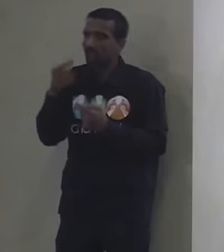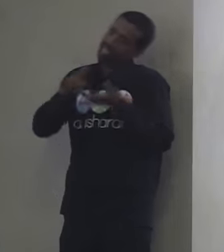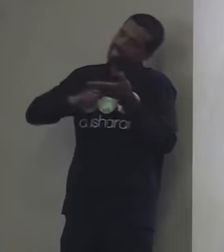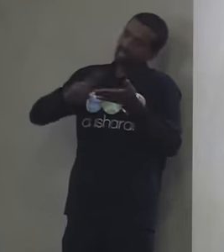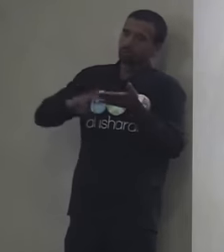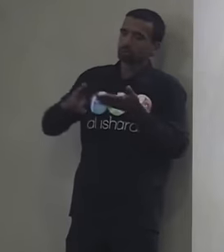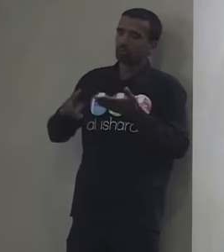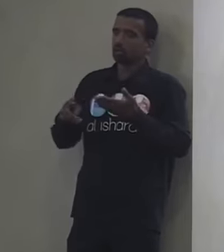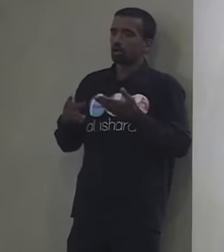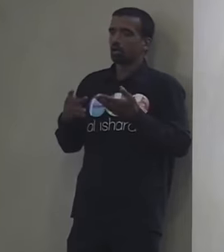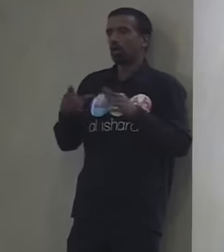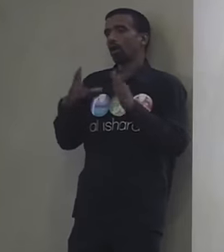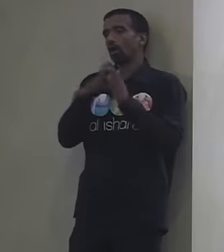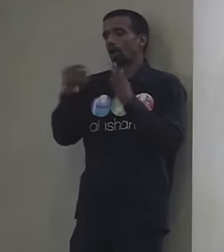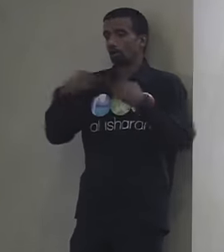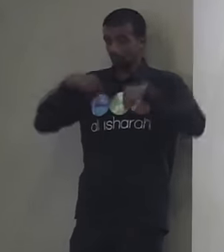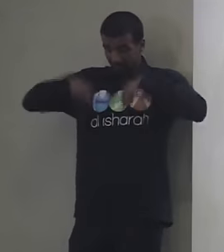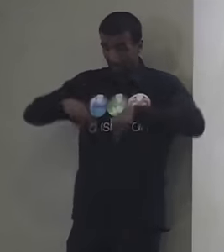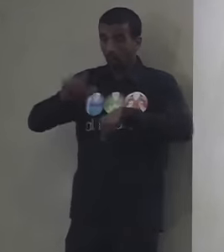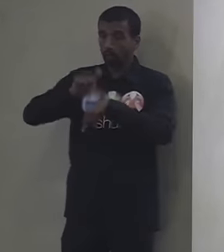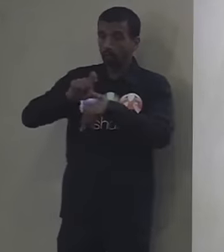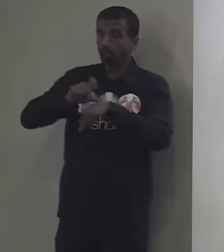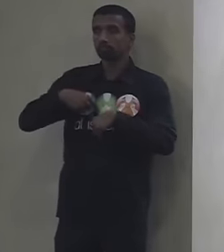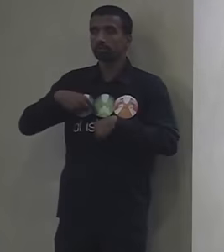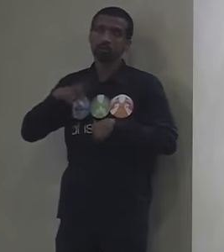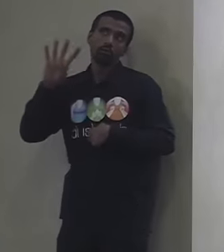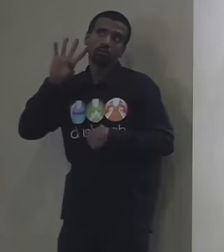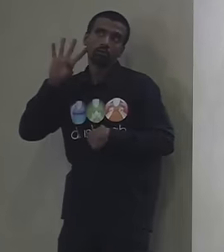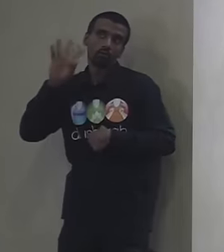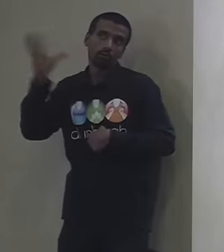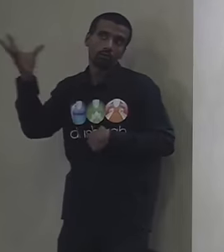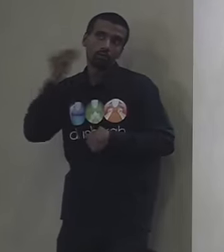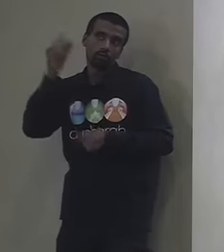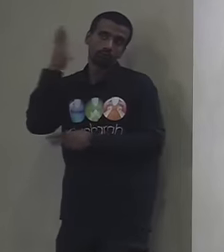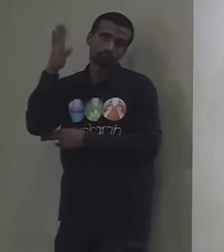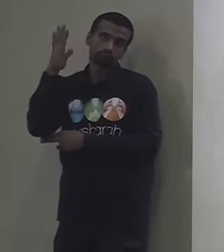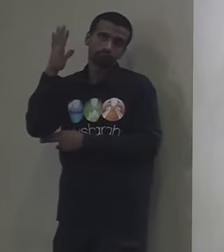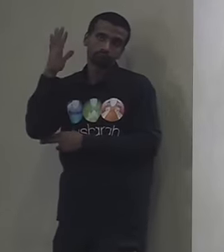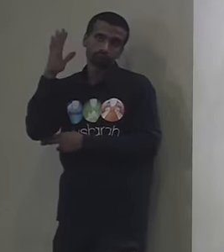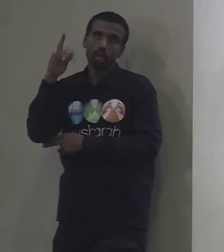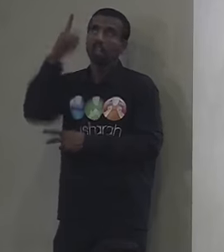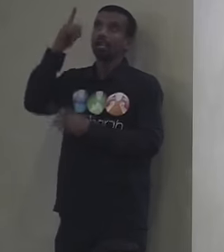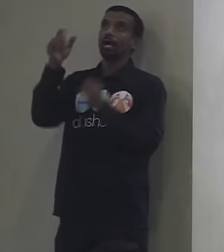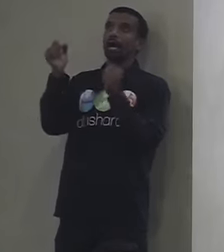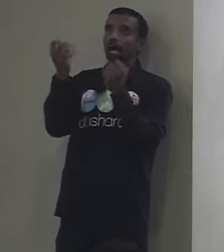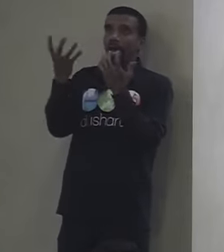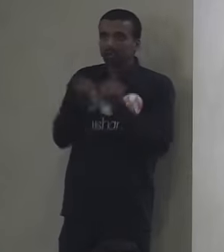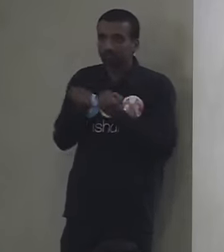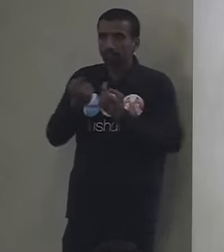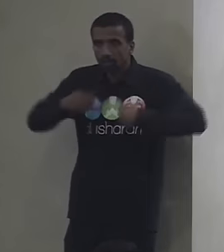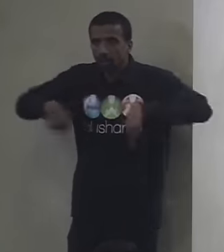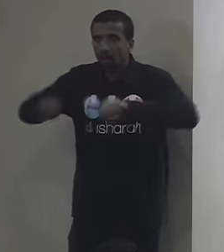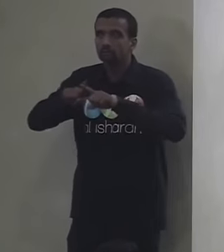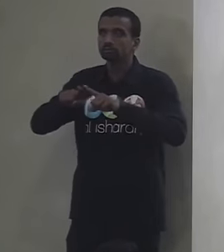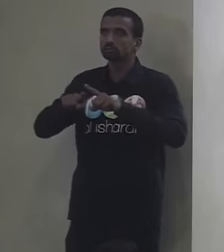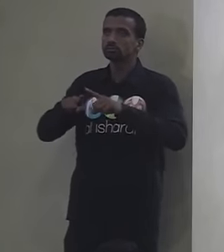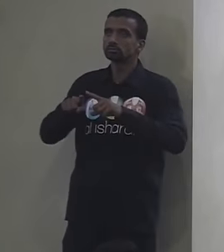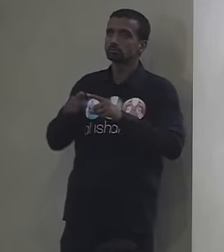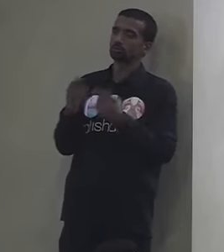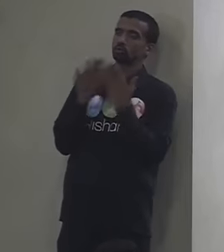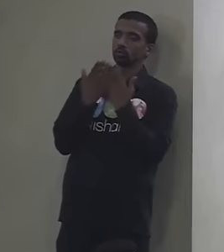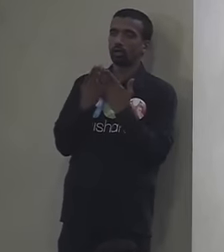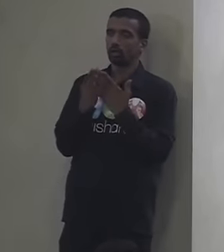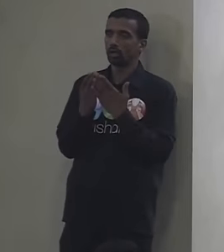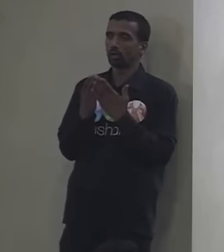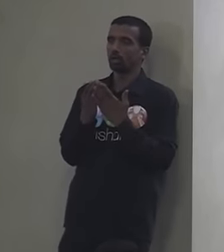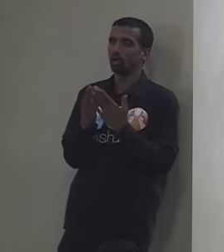masjid and I'm giving a dars right now, we're in the state of remembrance of Allah and may Allah accept it from all of us, That doesn't mean 2 hours from now, I am in this state and